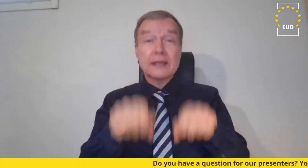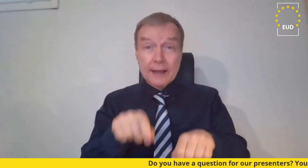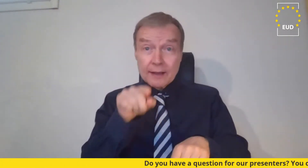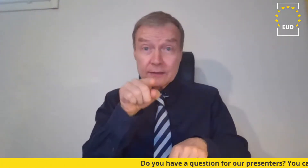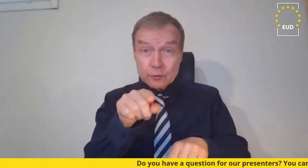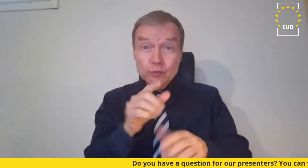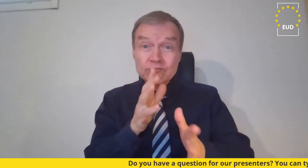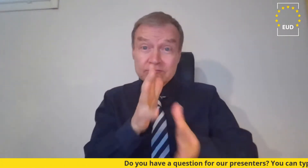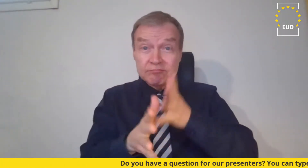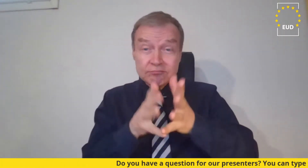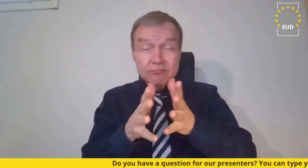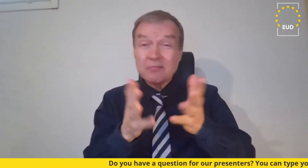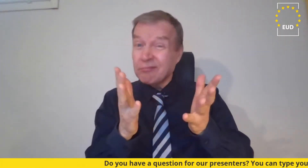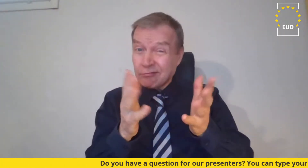So you can post your WhatsApp video there.